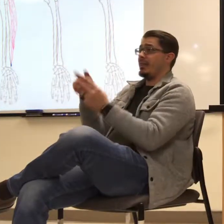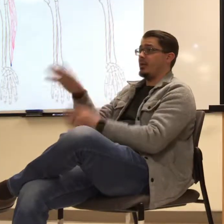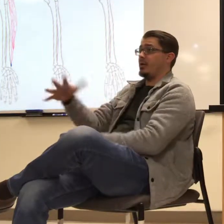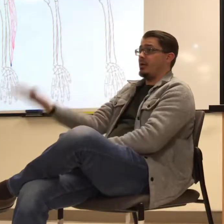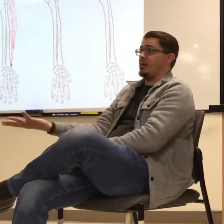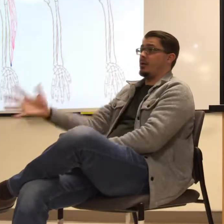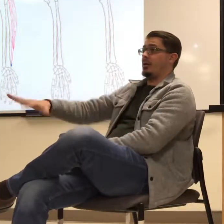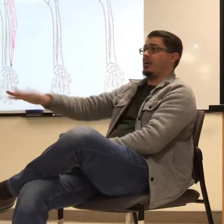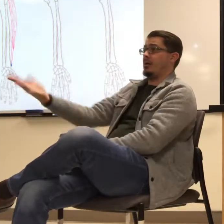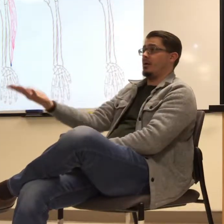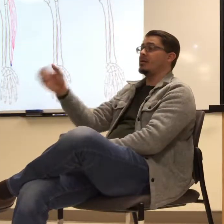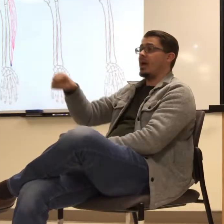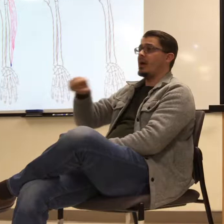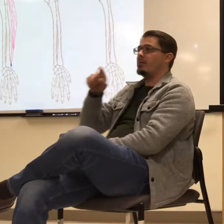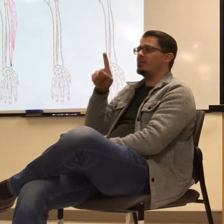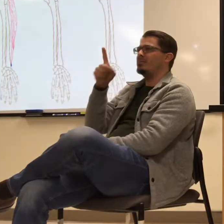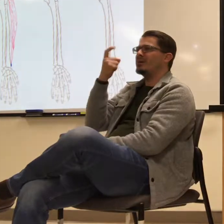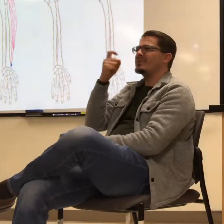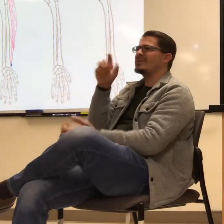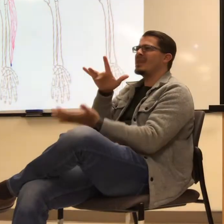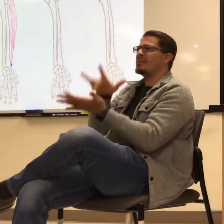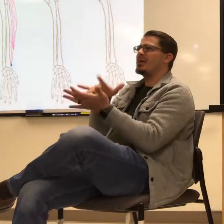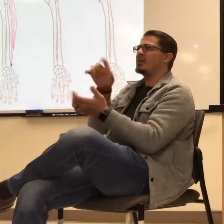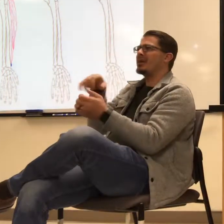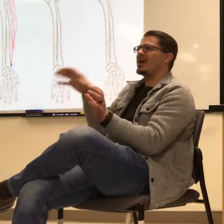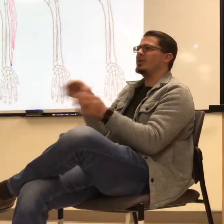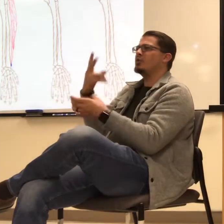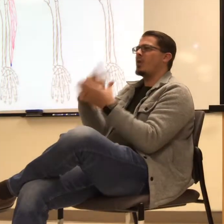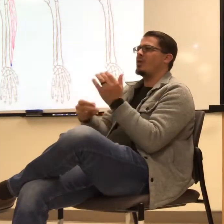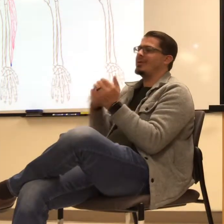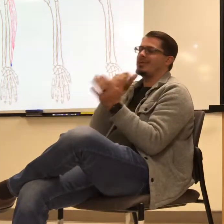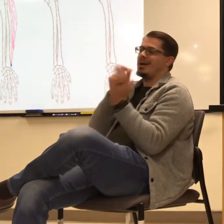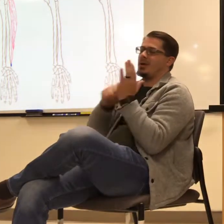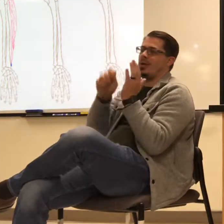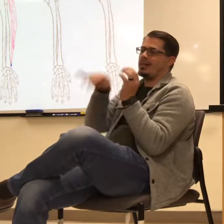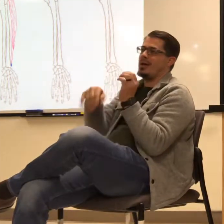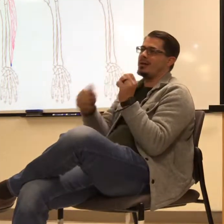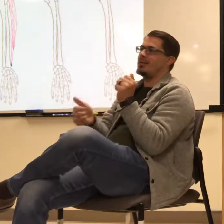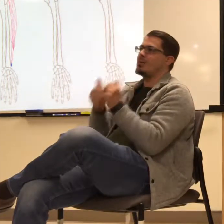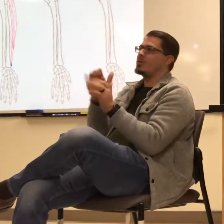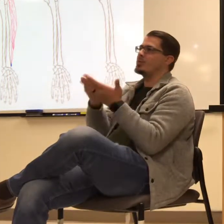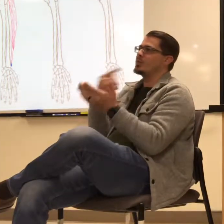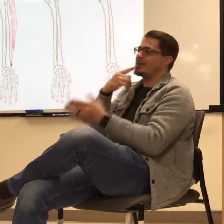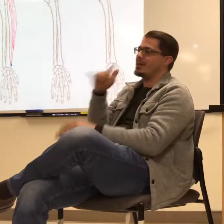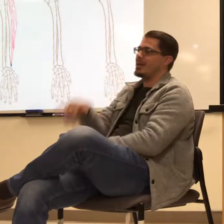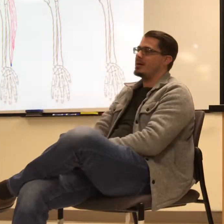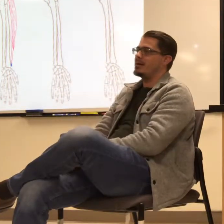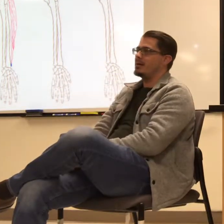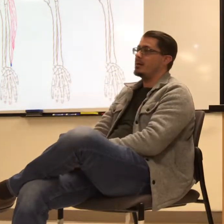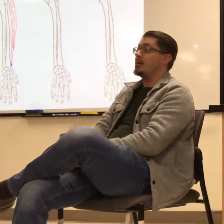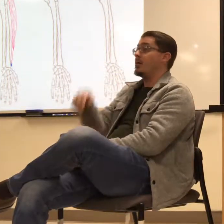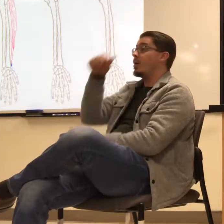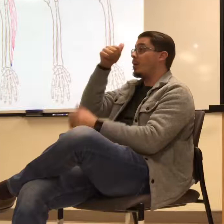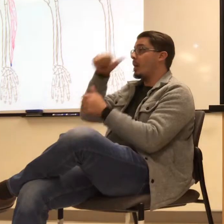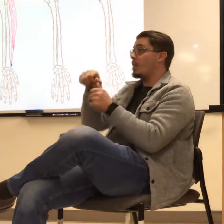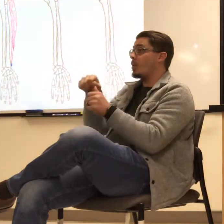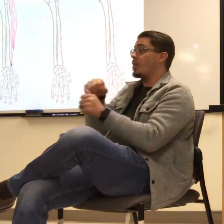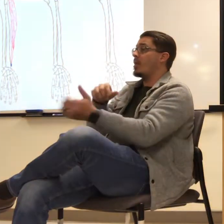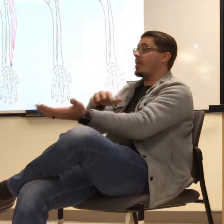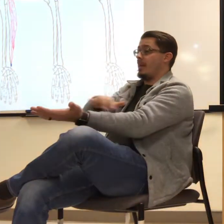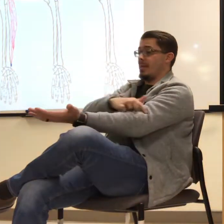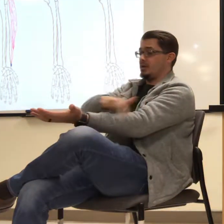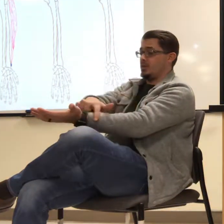of like right in the middle, so it can kind of do either. I won't write that on the board. Most books usually don't even say it. But remember, this